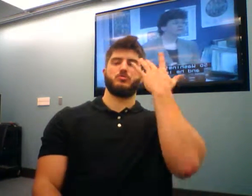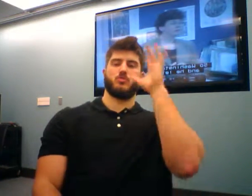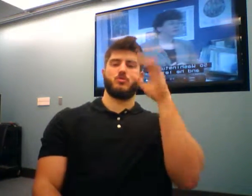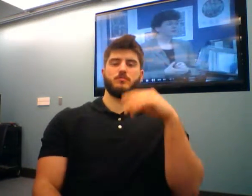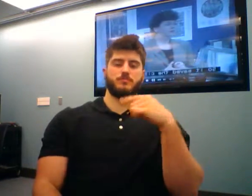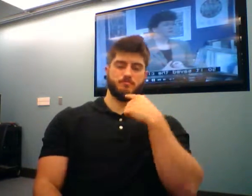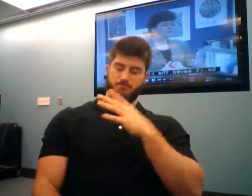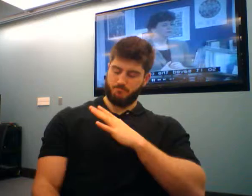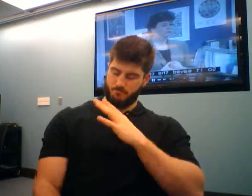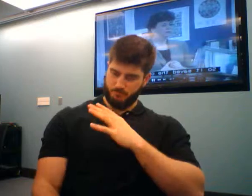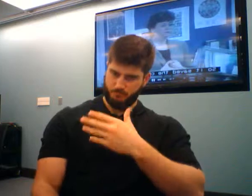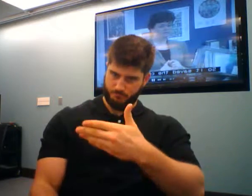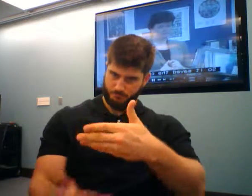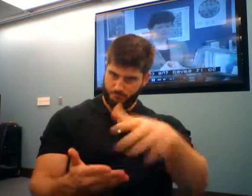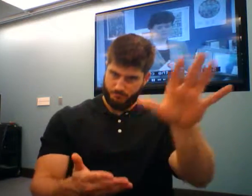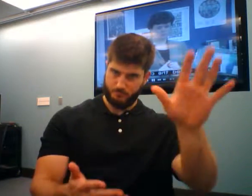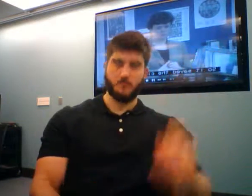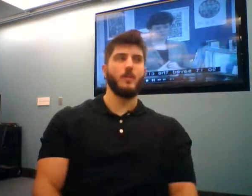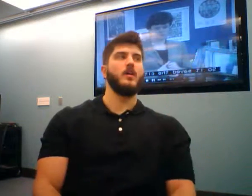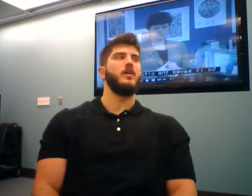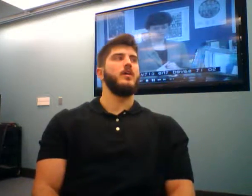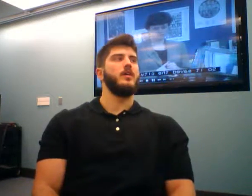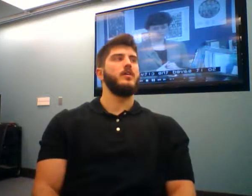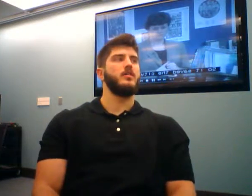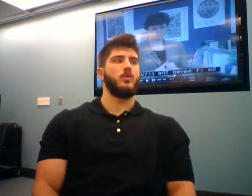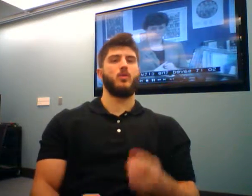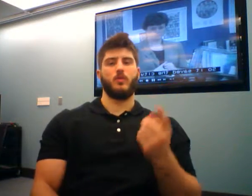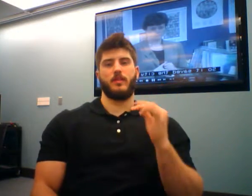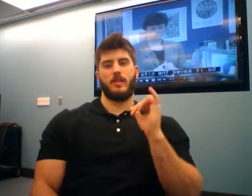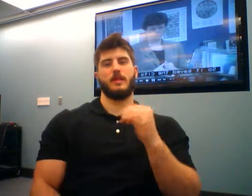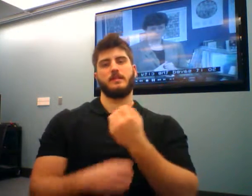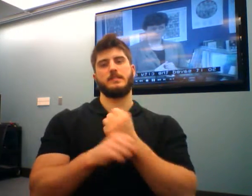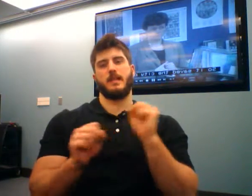leave. So it saved the city of Boston.